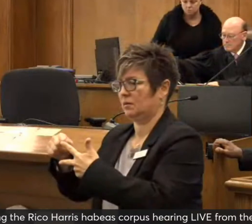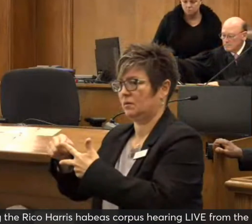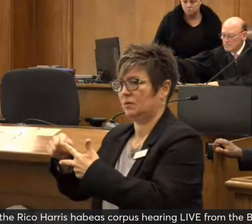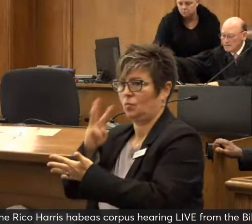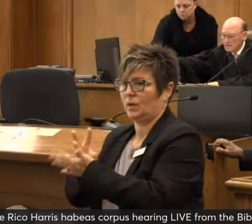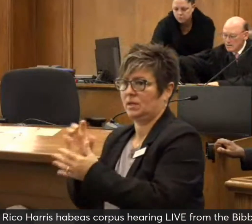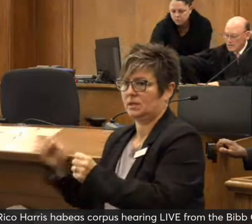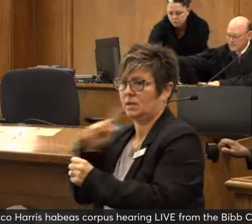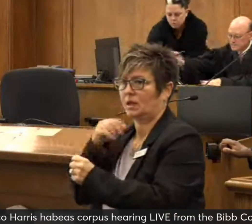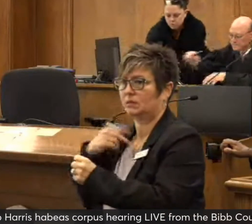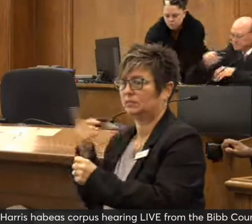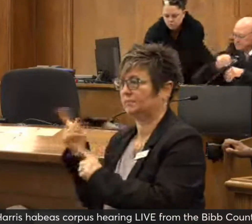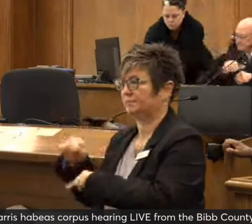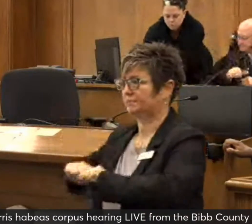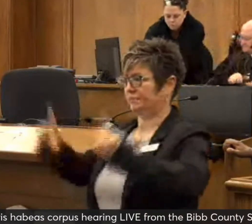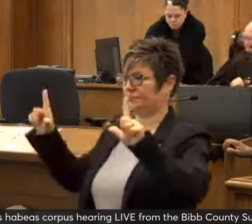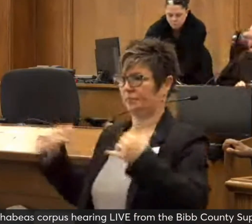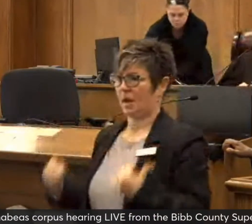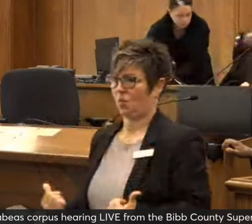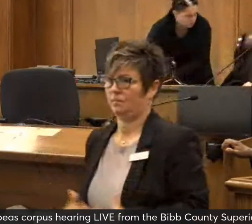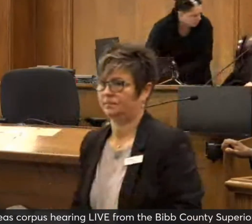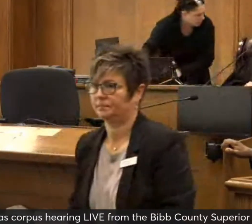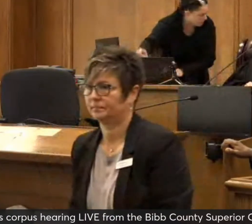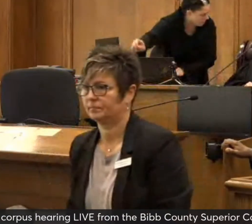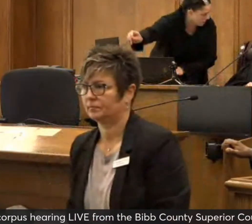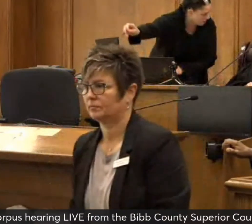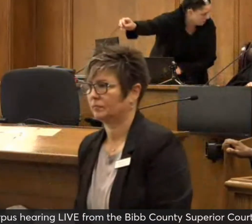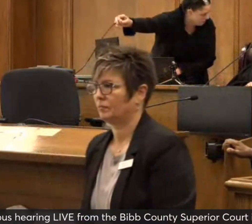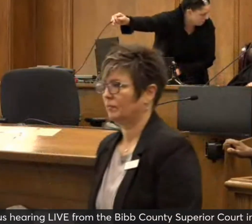now. All right.